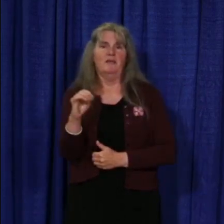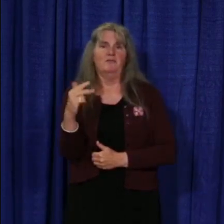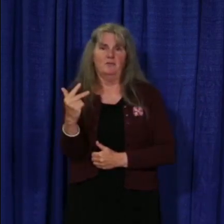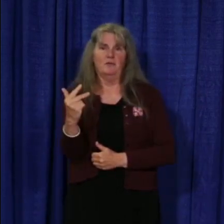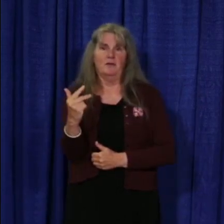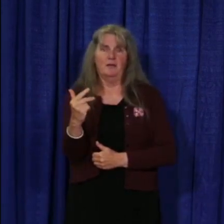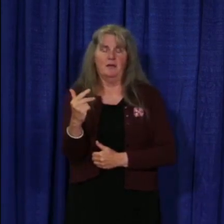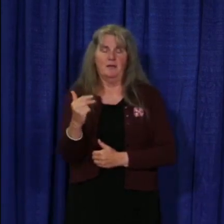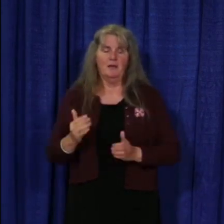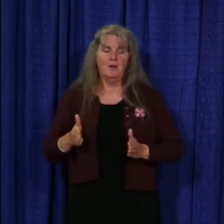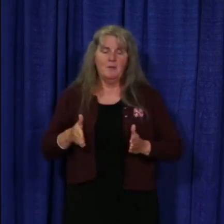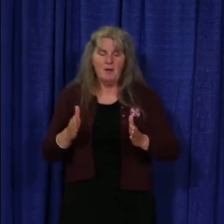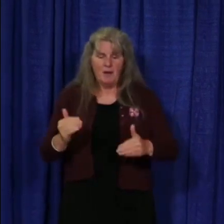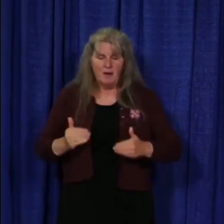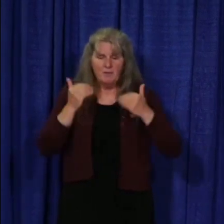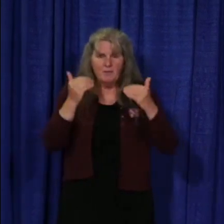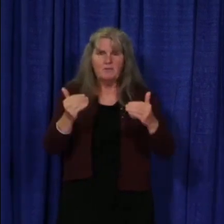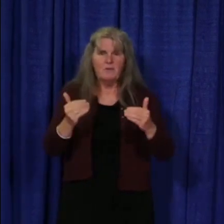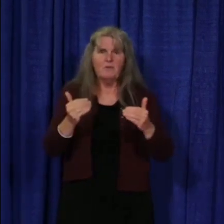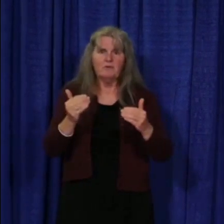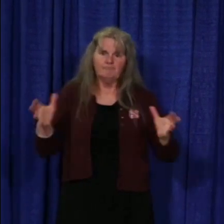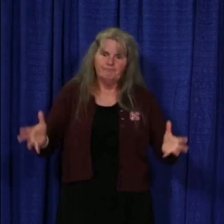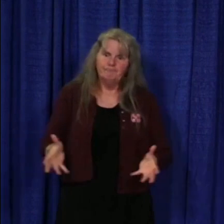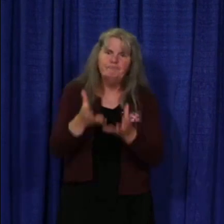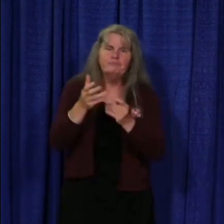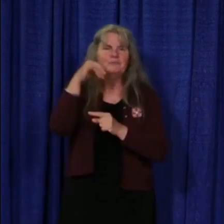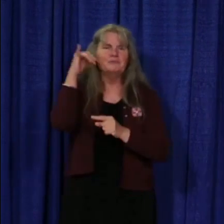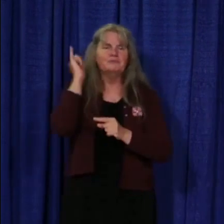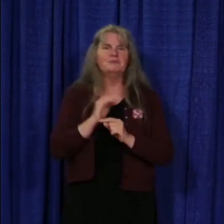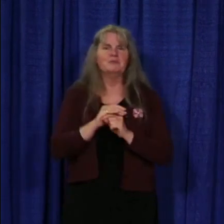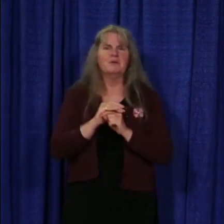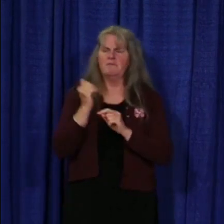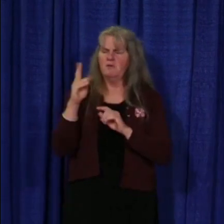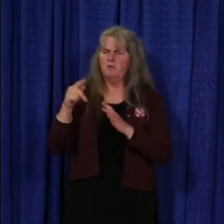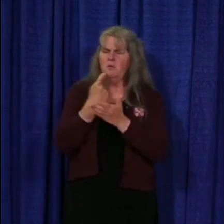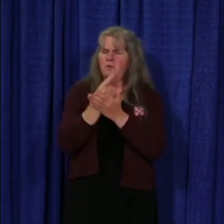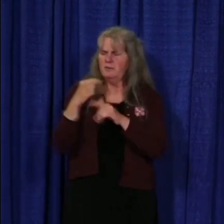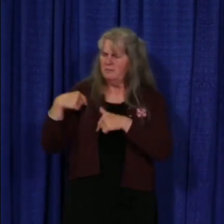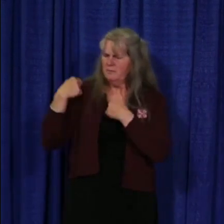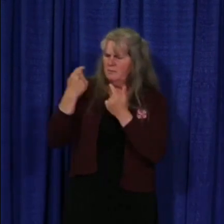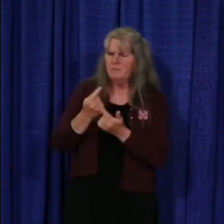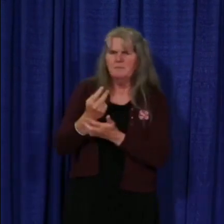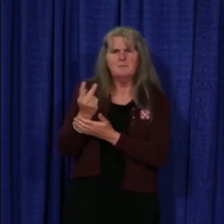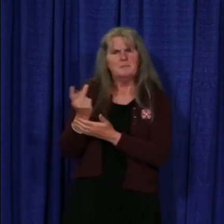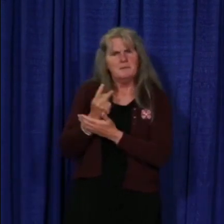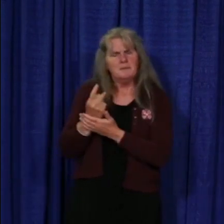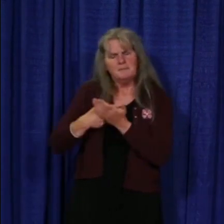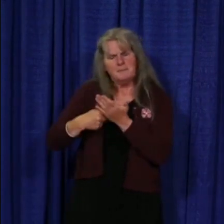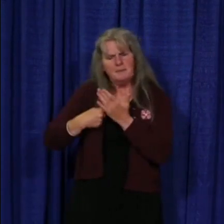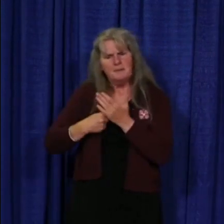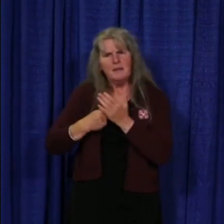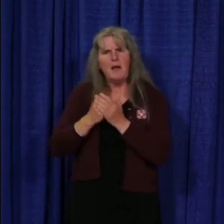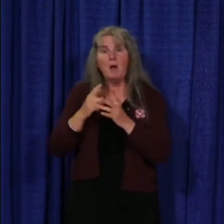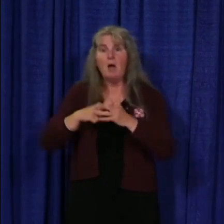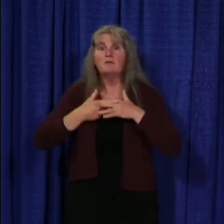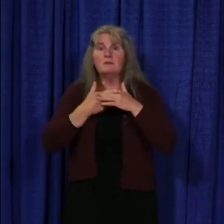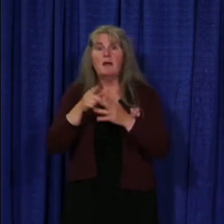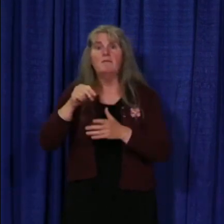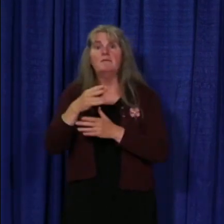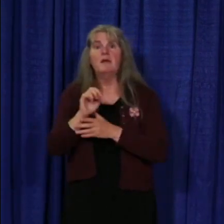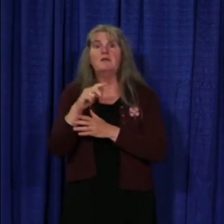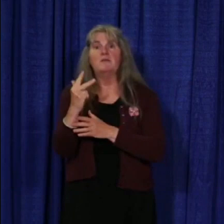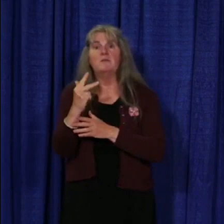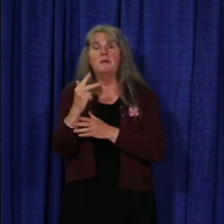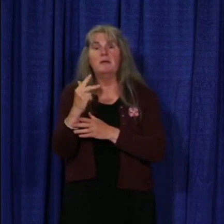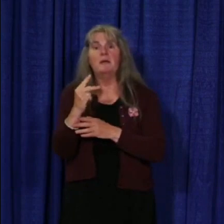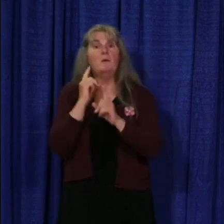to recovery. Over the past several weeks, both the Premier and I have referenced the beginning of phase 3 anticipated to be